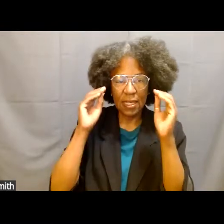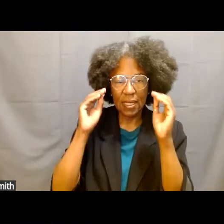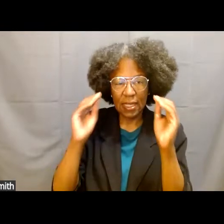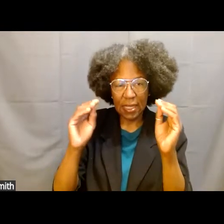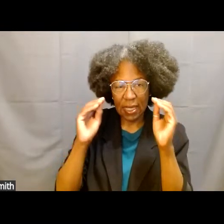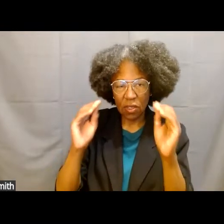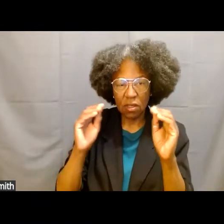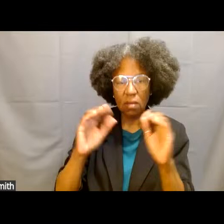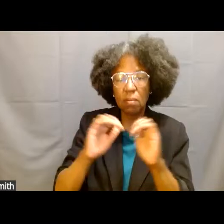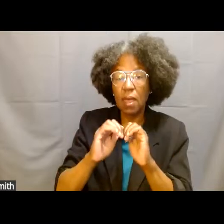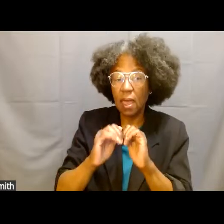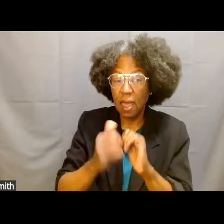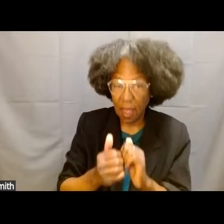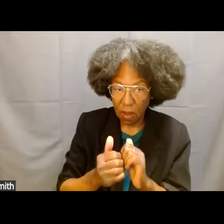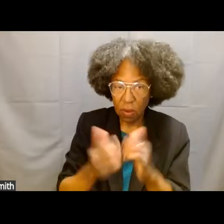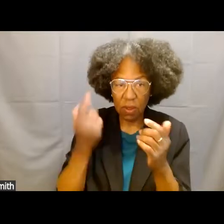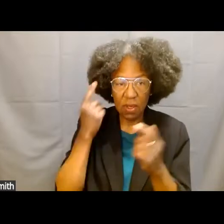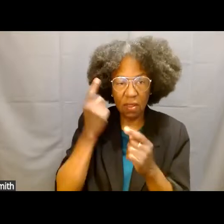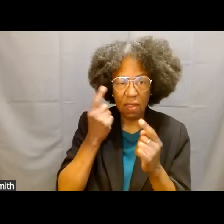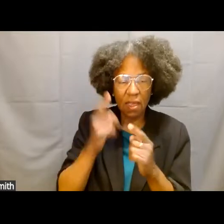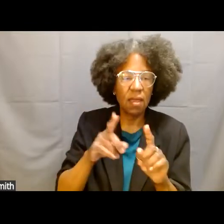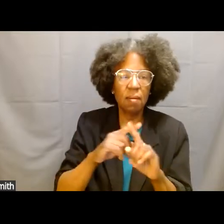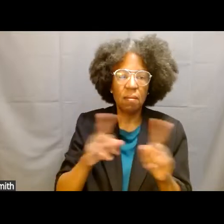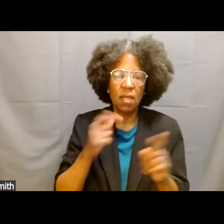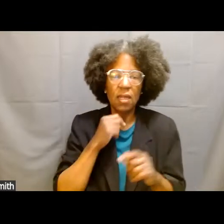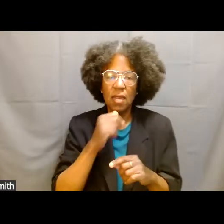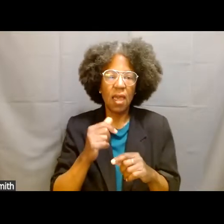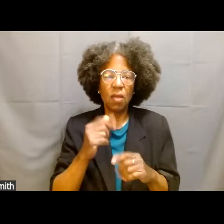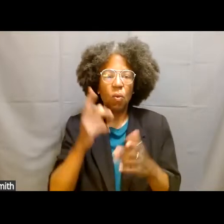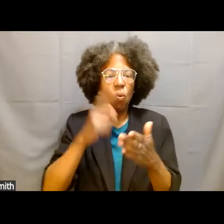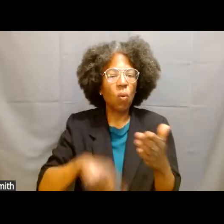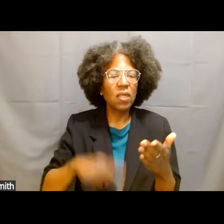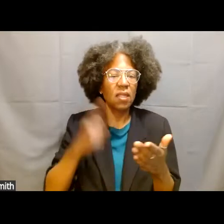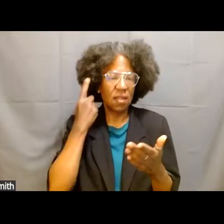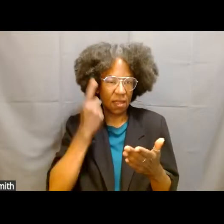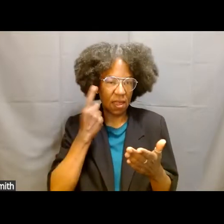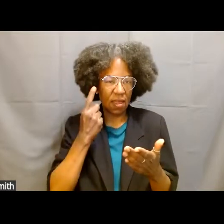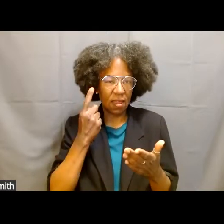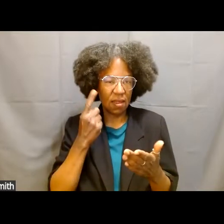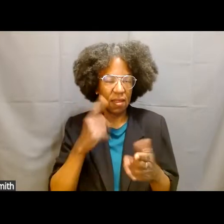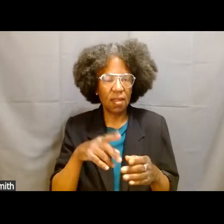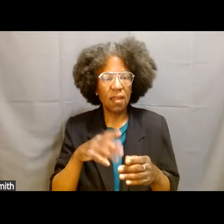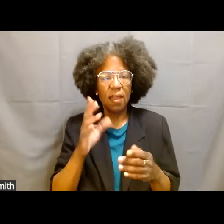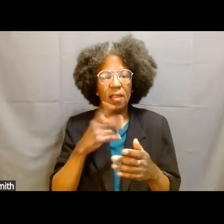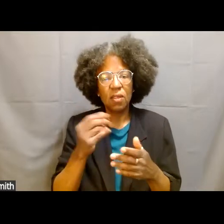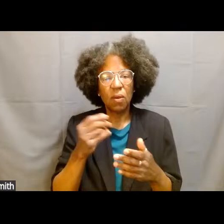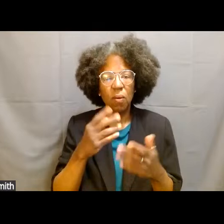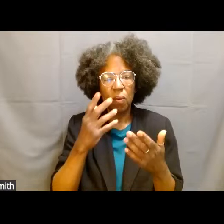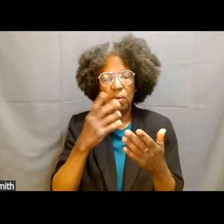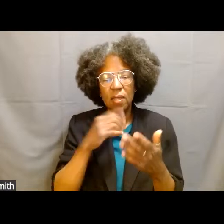think, that it's not ideological in nature. So thank you for your time. Thank you.